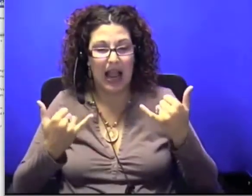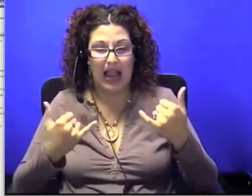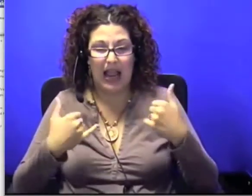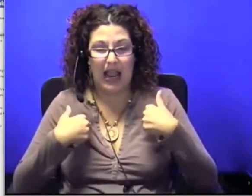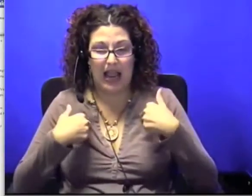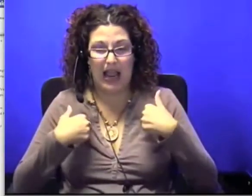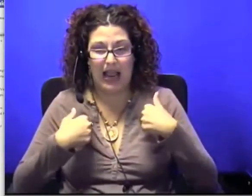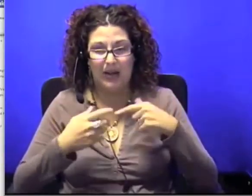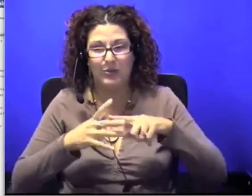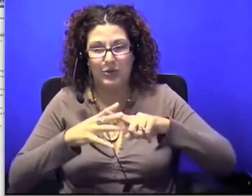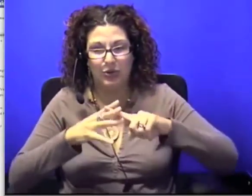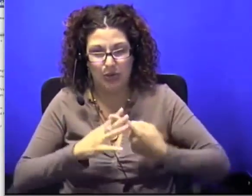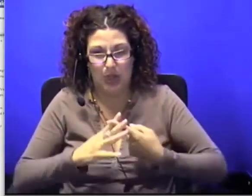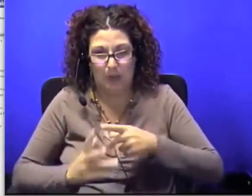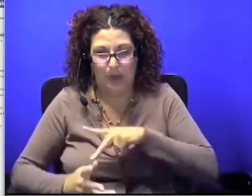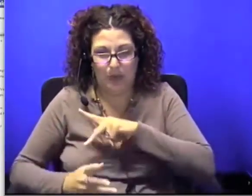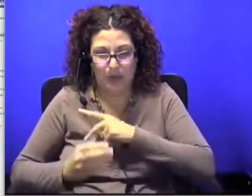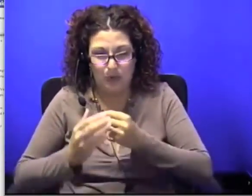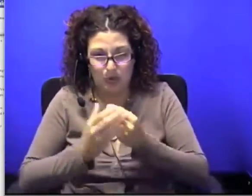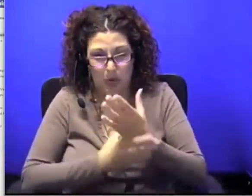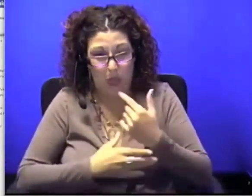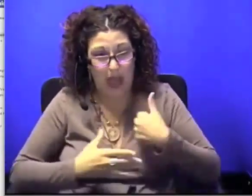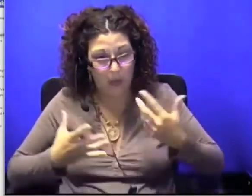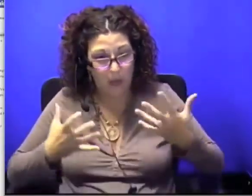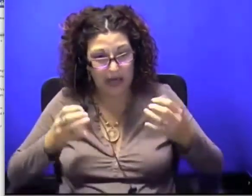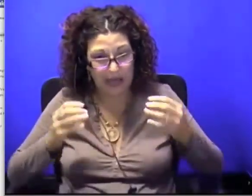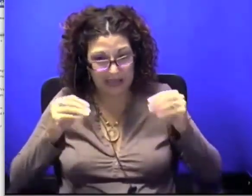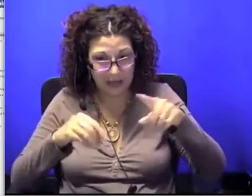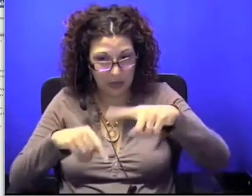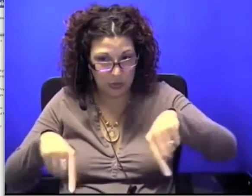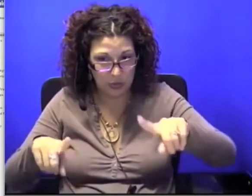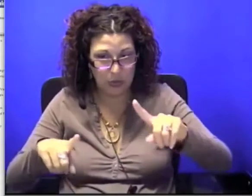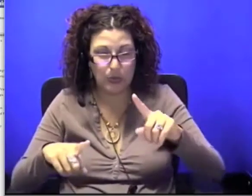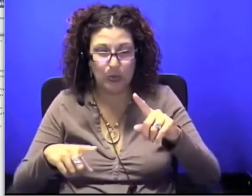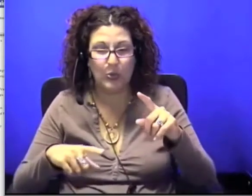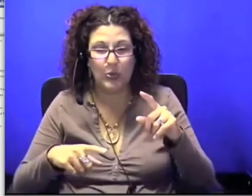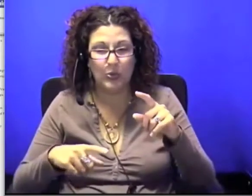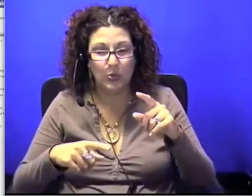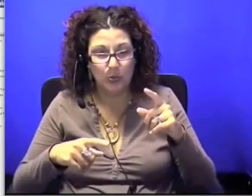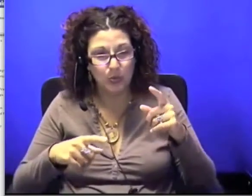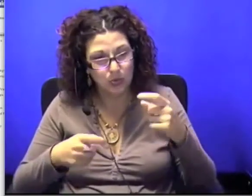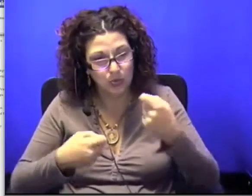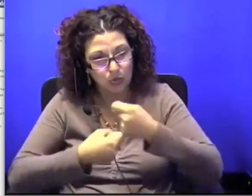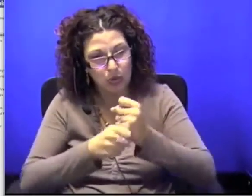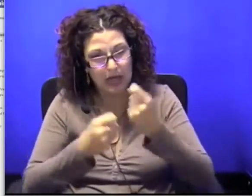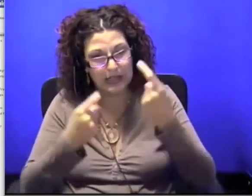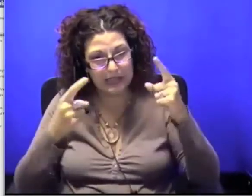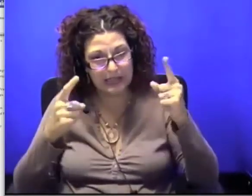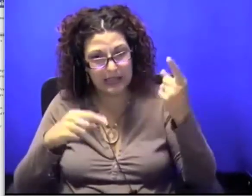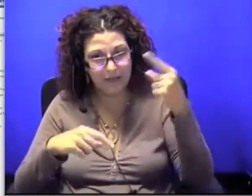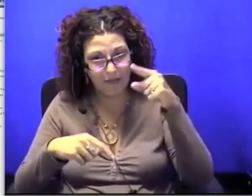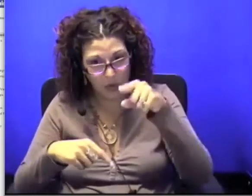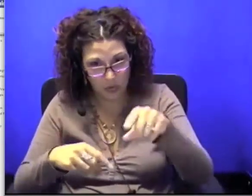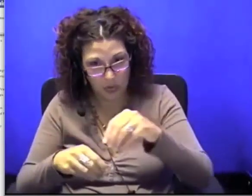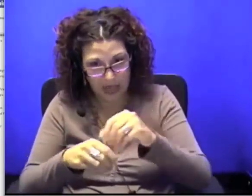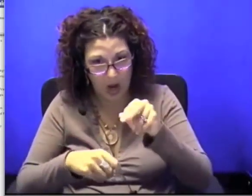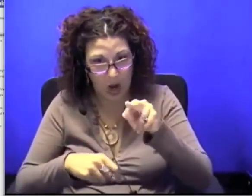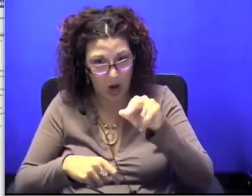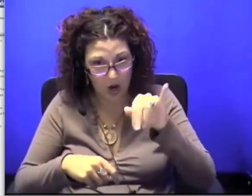I'm going to be going into personal growth, and I want to teach you not only how to create success for yourself in your